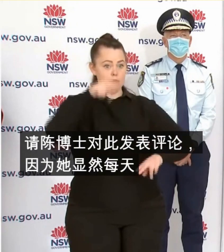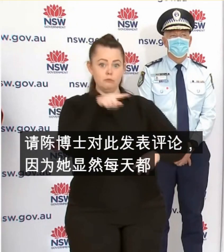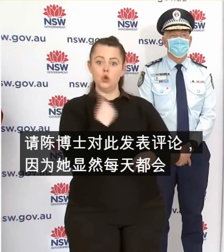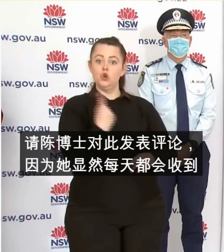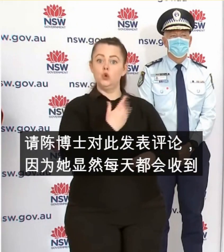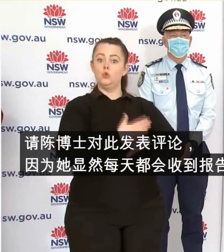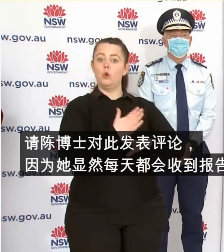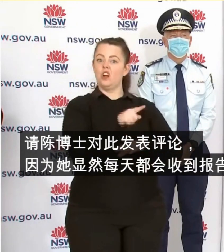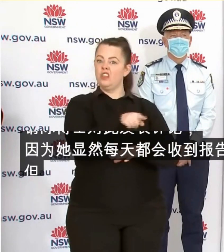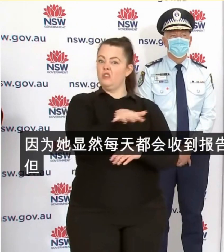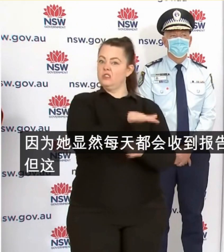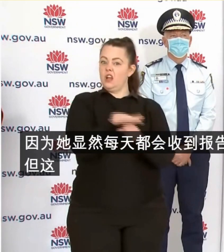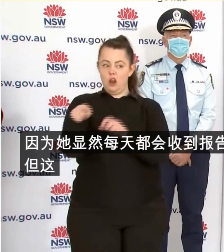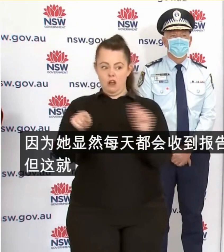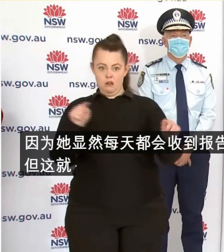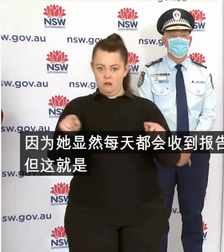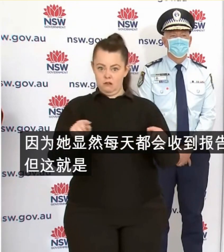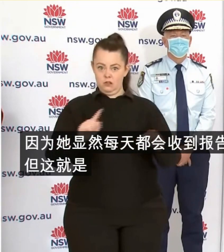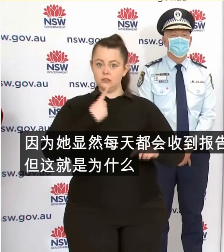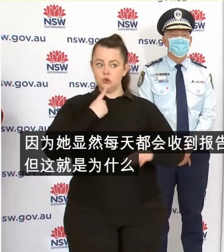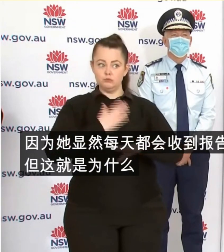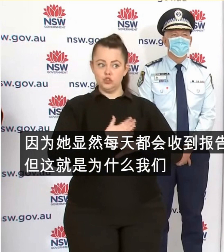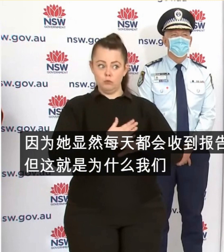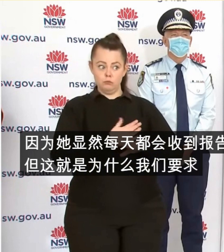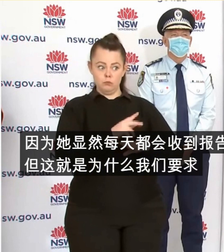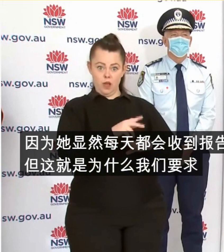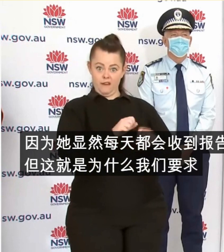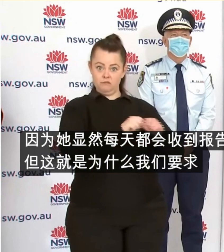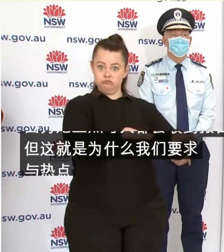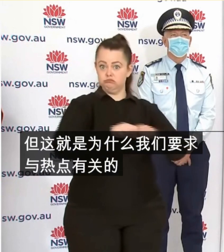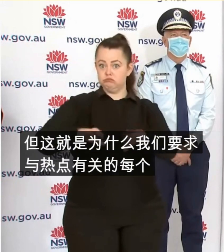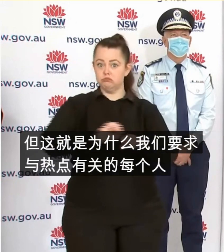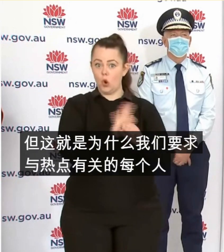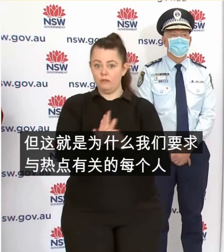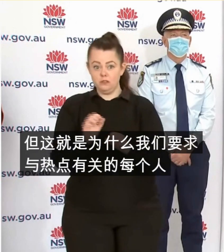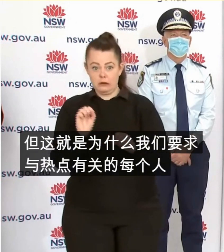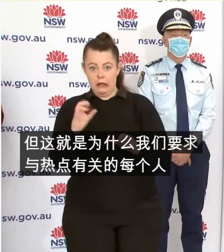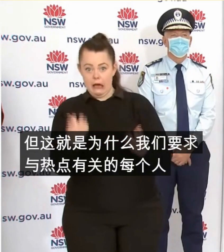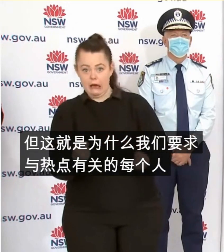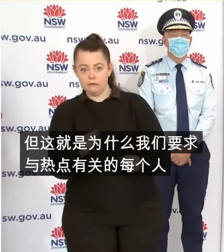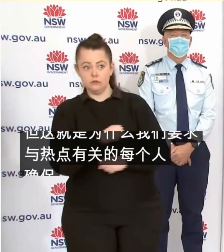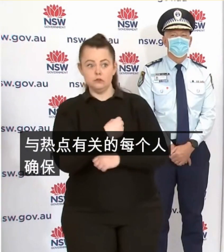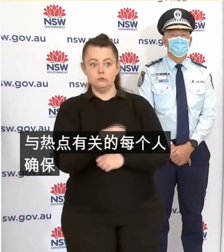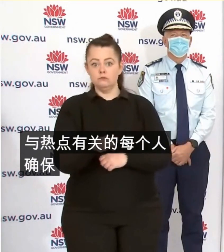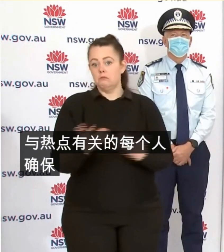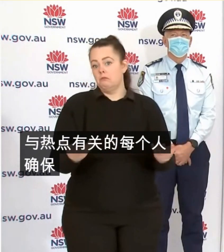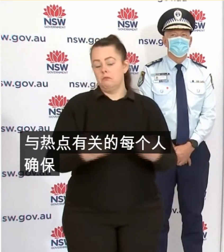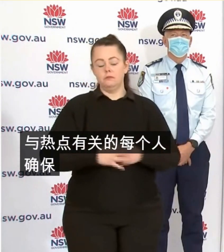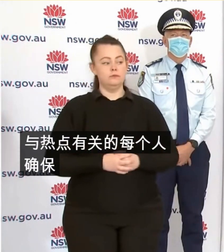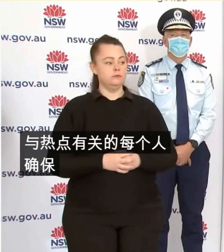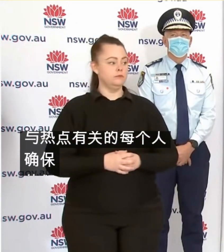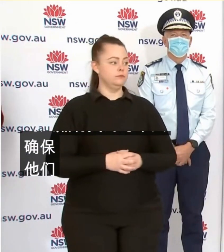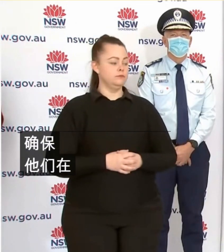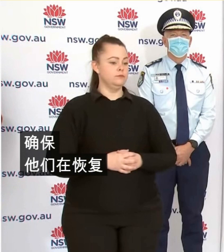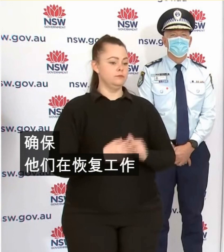point, given she obviously gets the reports daily. But this is why we asked everybody from those concerning